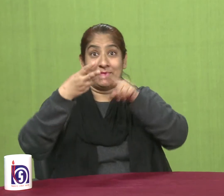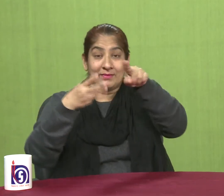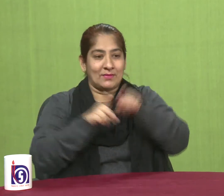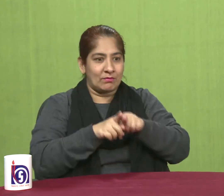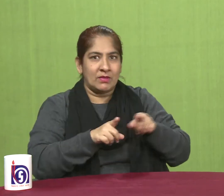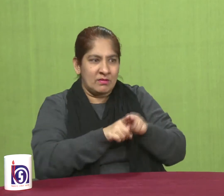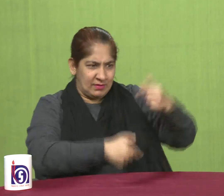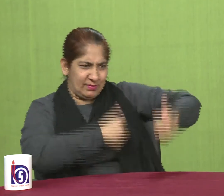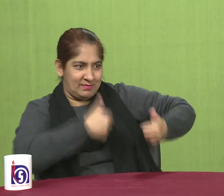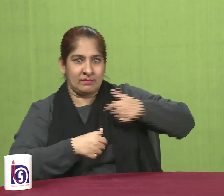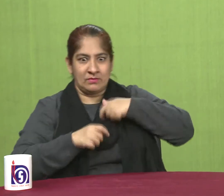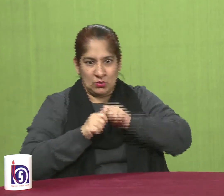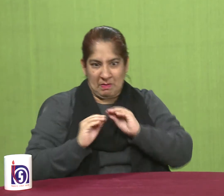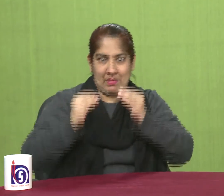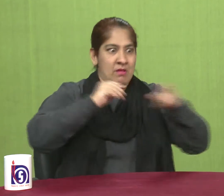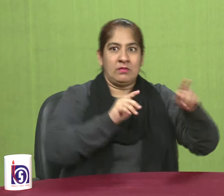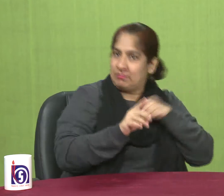It enhances competition.